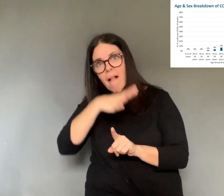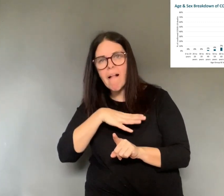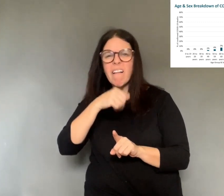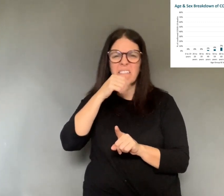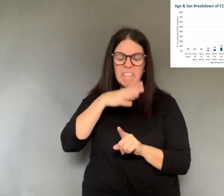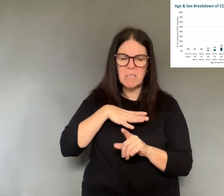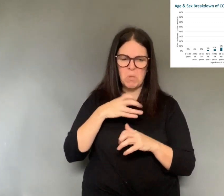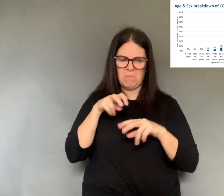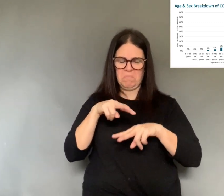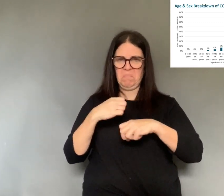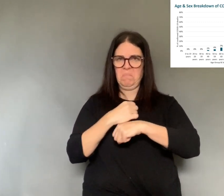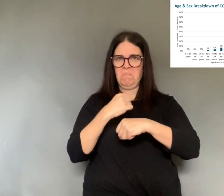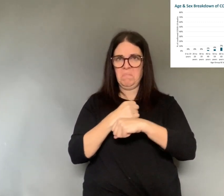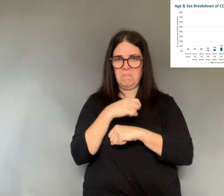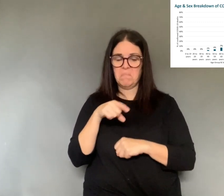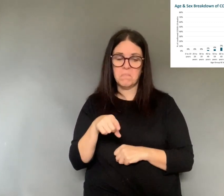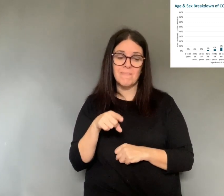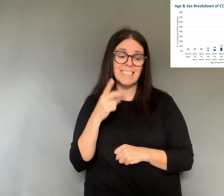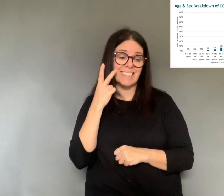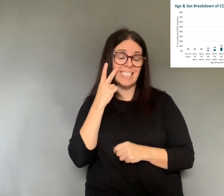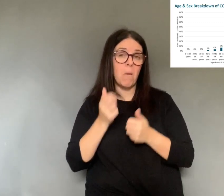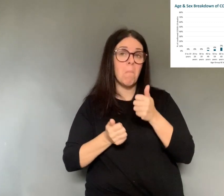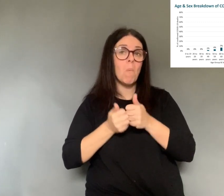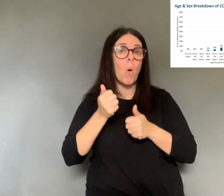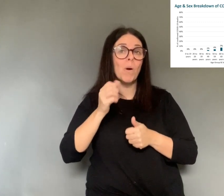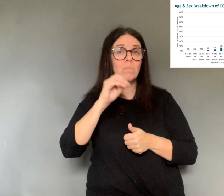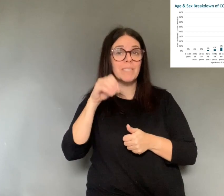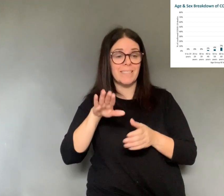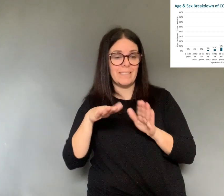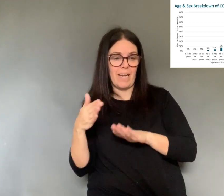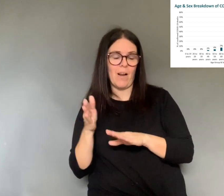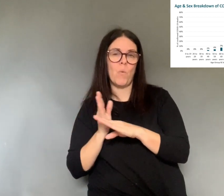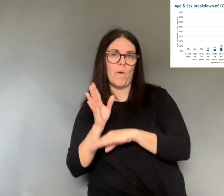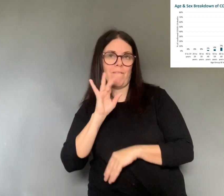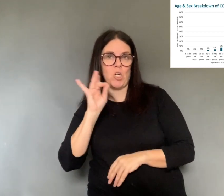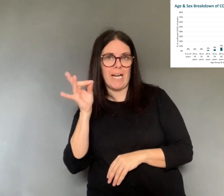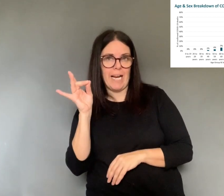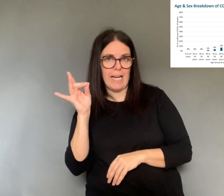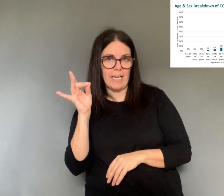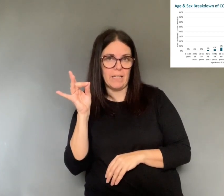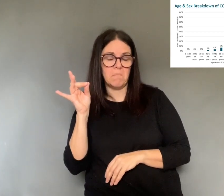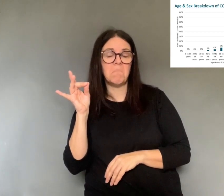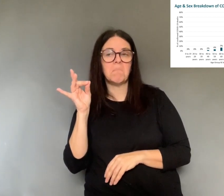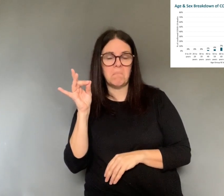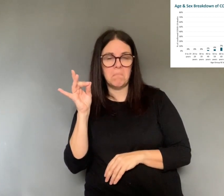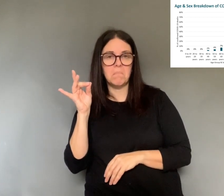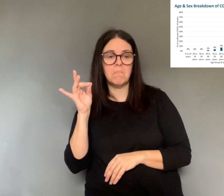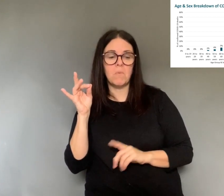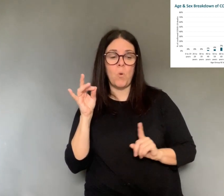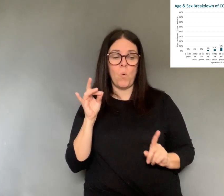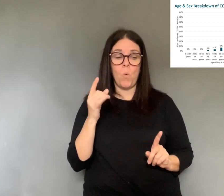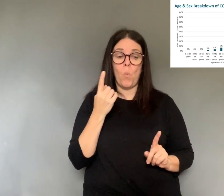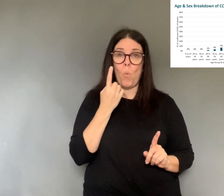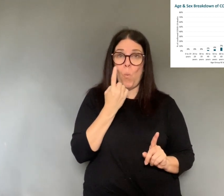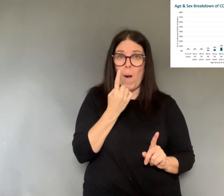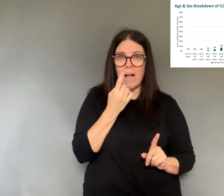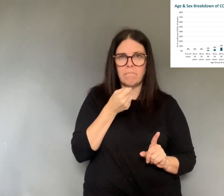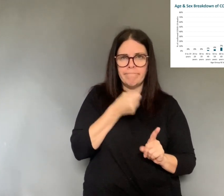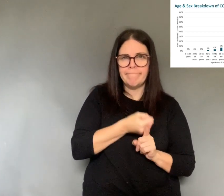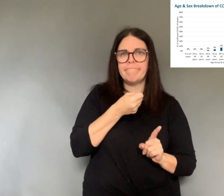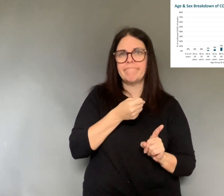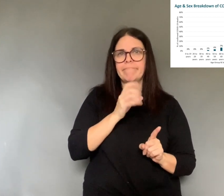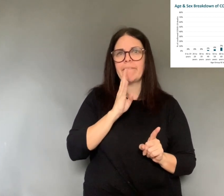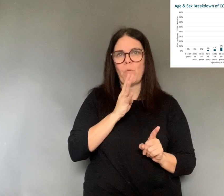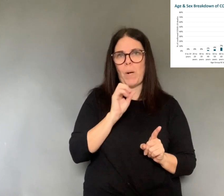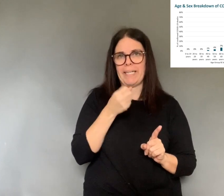in individuals who are older than 80, and then we have one case at least in the 40s age group as